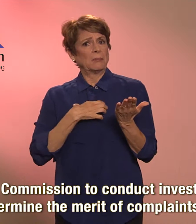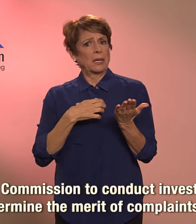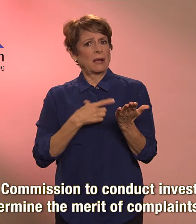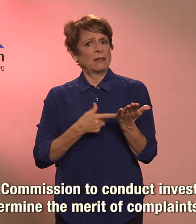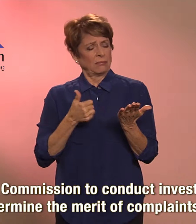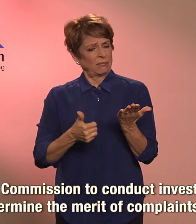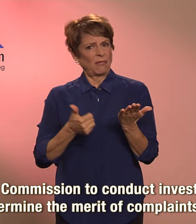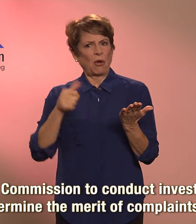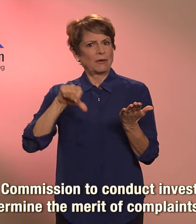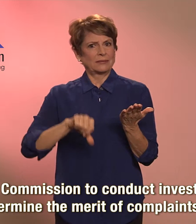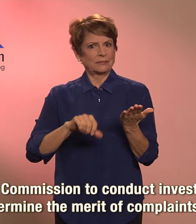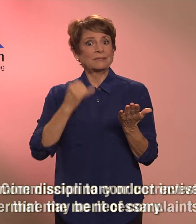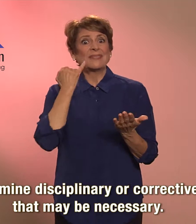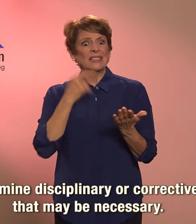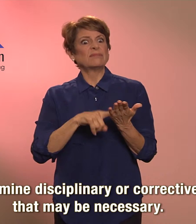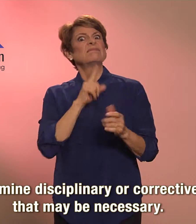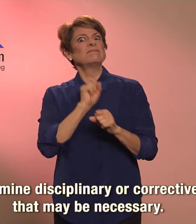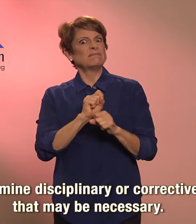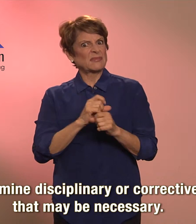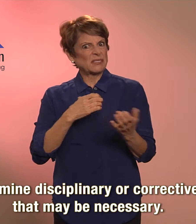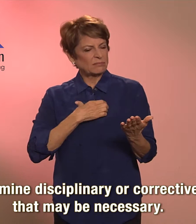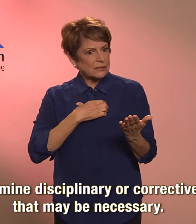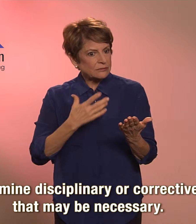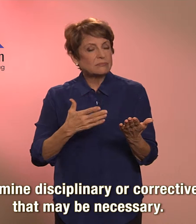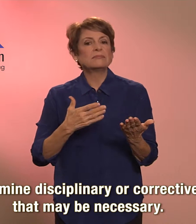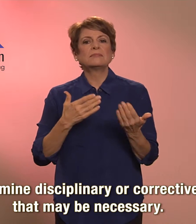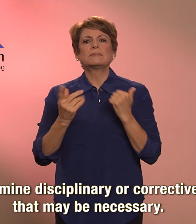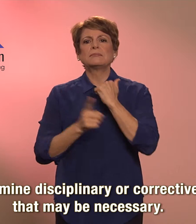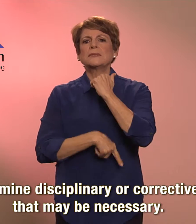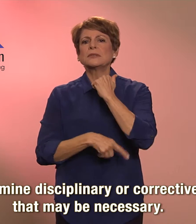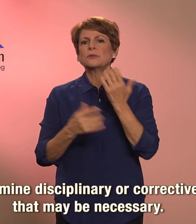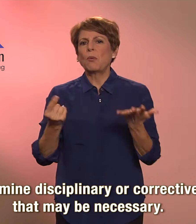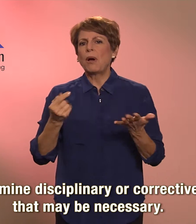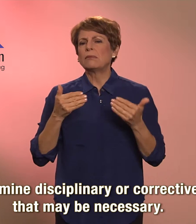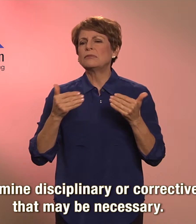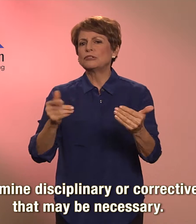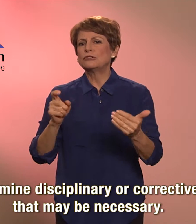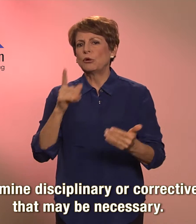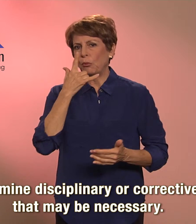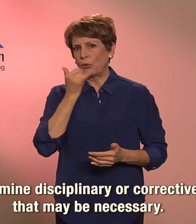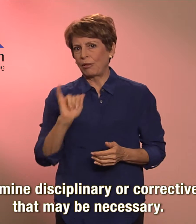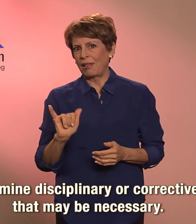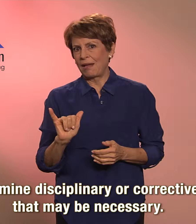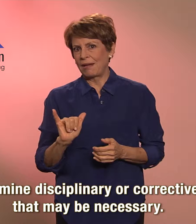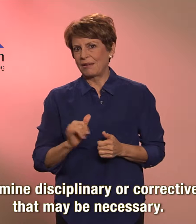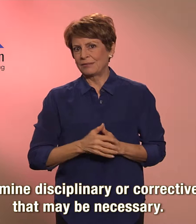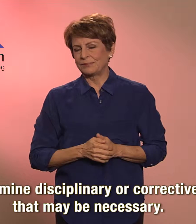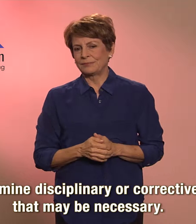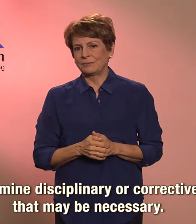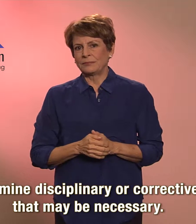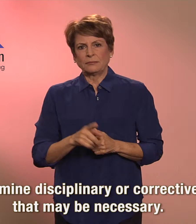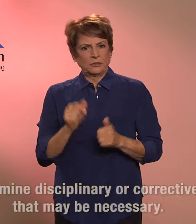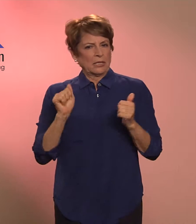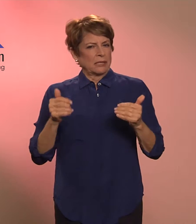the merit of complaints, and determine disciplinary or corrective action that may be necessary.